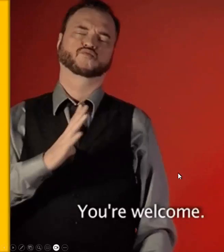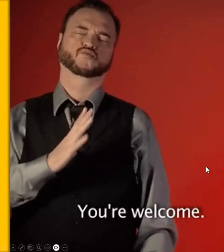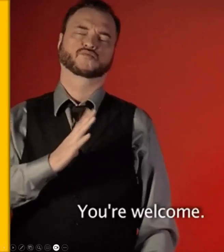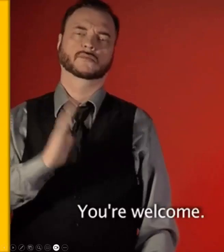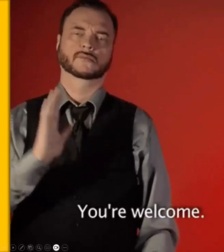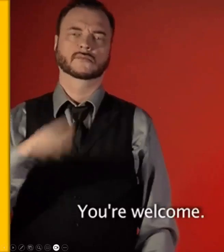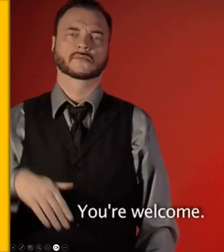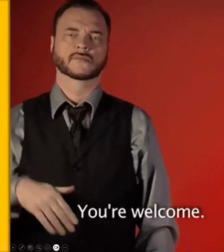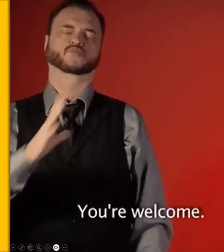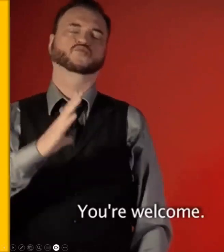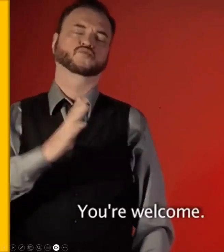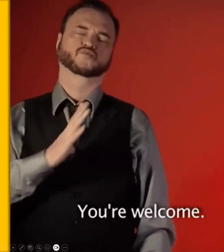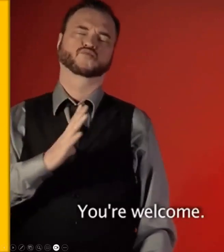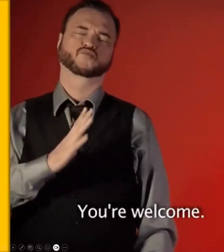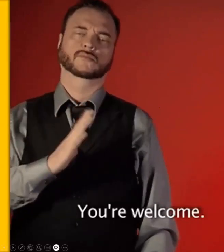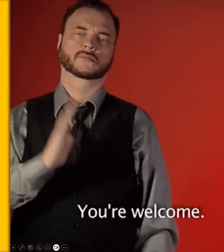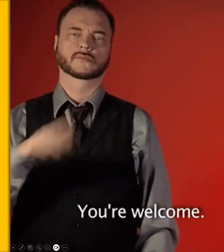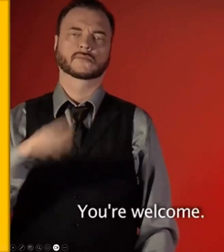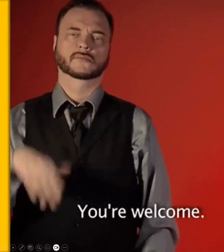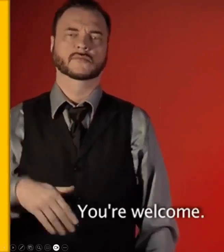next. Alexa.